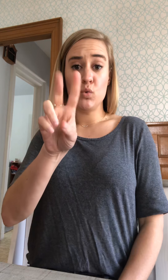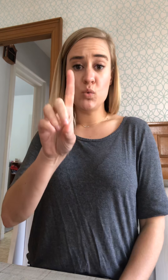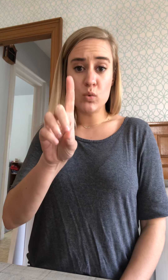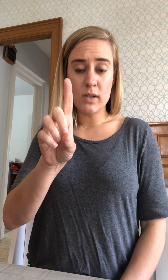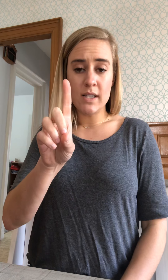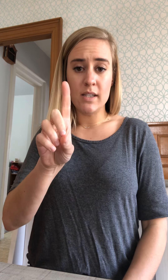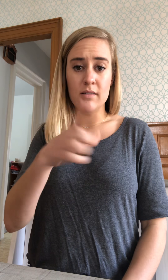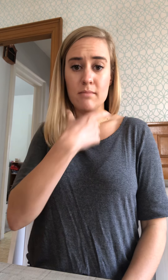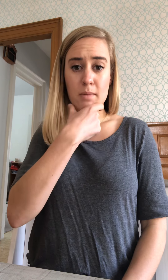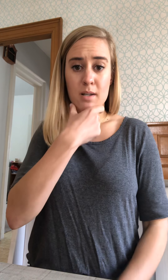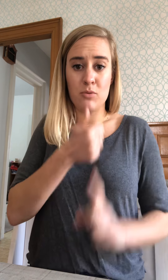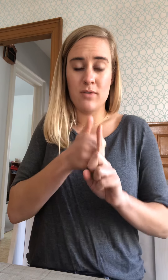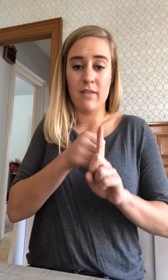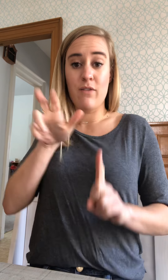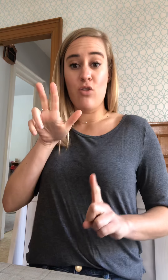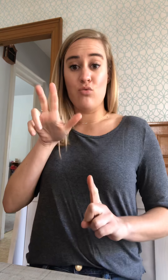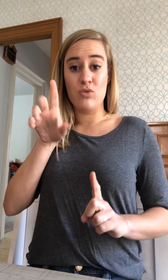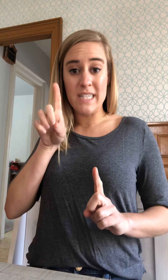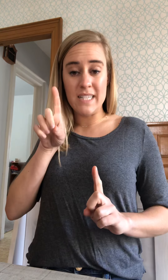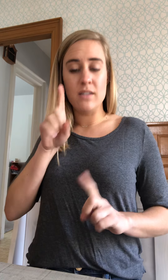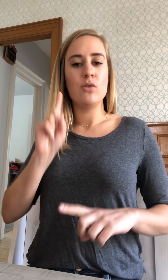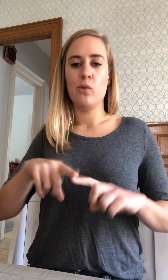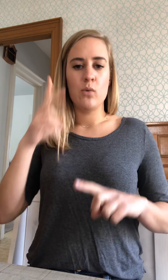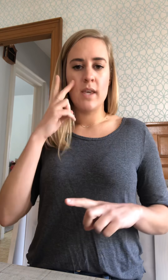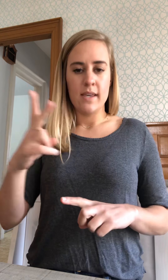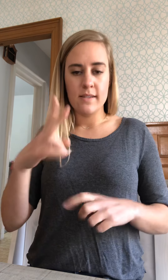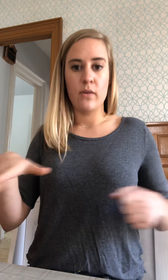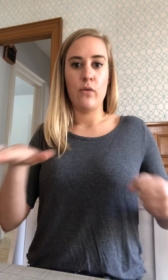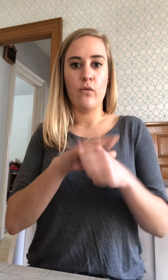three-dimensional mandible, so you can't see the fracture in all dimensions.